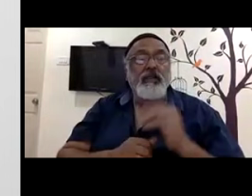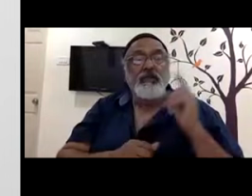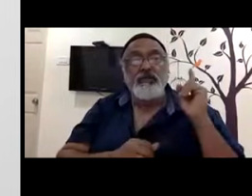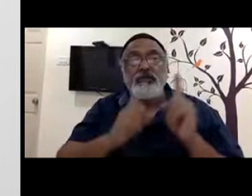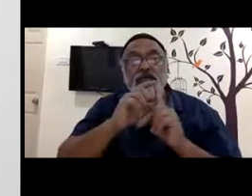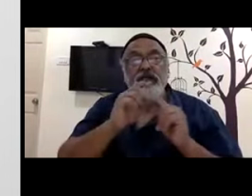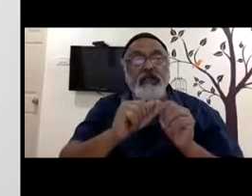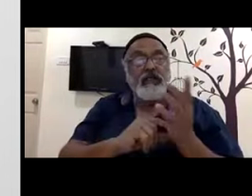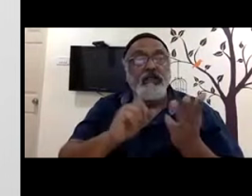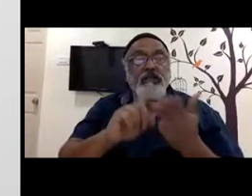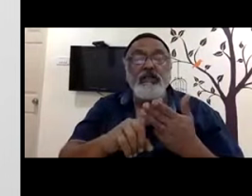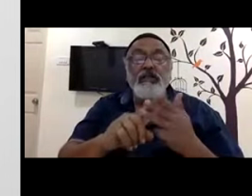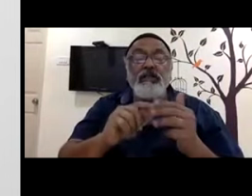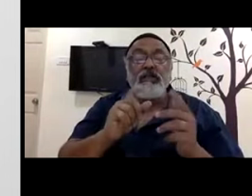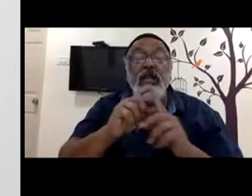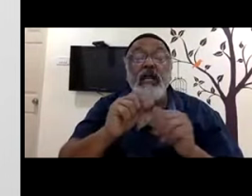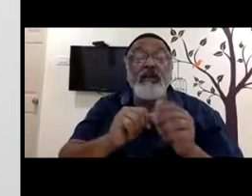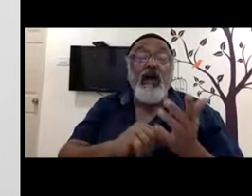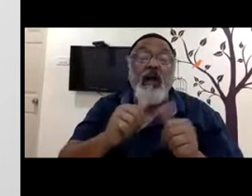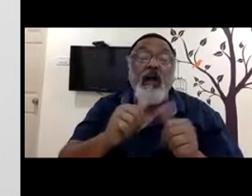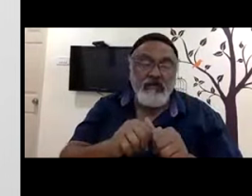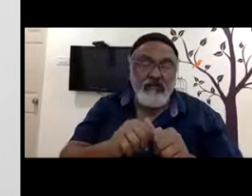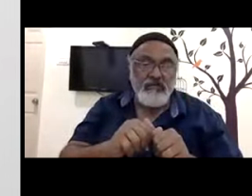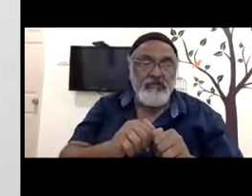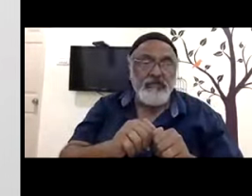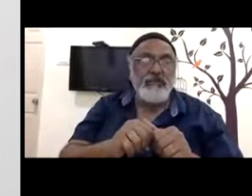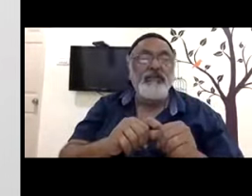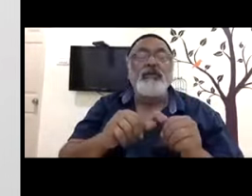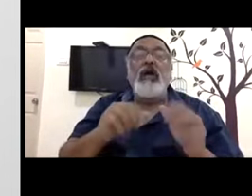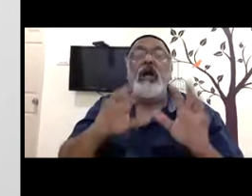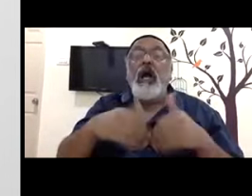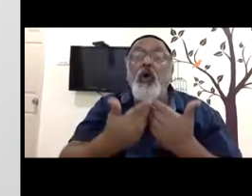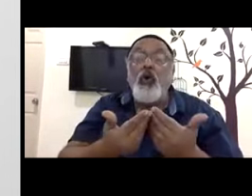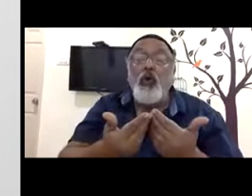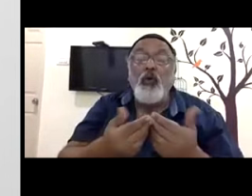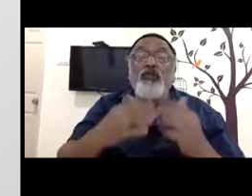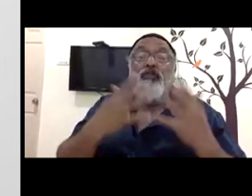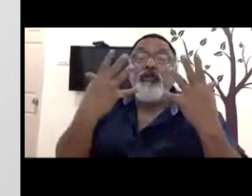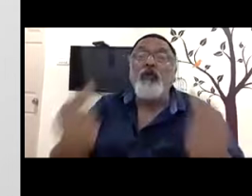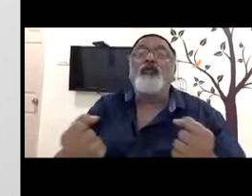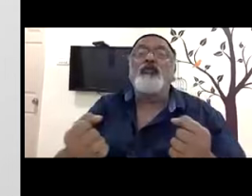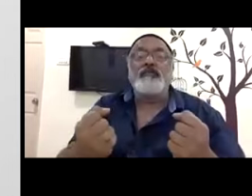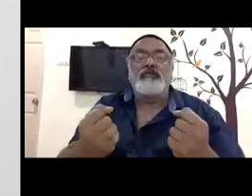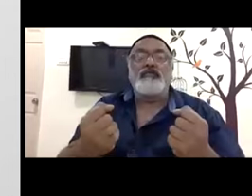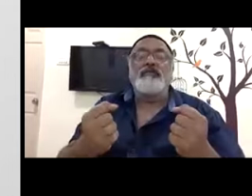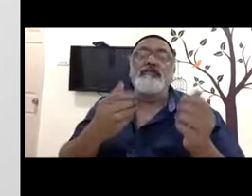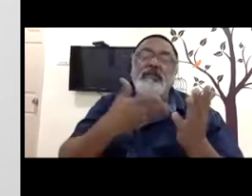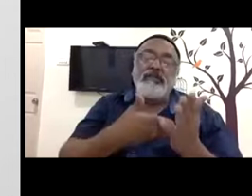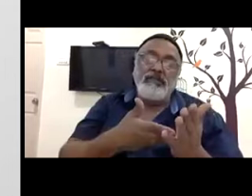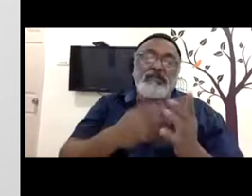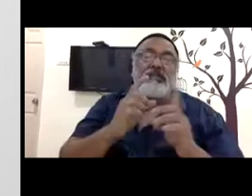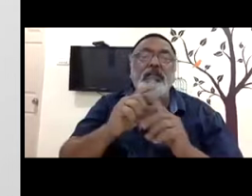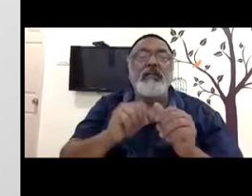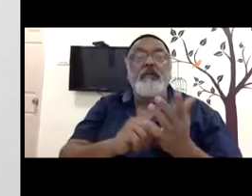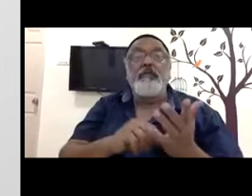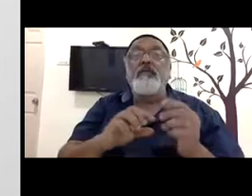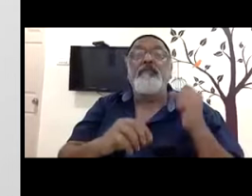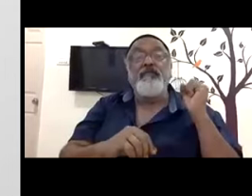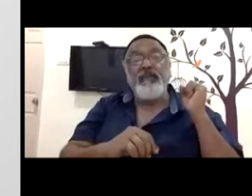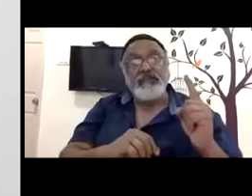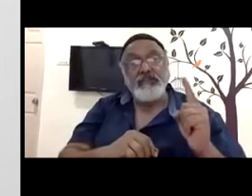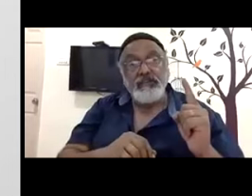So basically, data is the information that you'll use to reach your conclusions or your findings, okay? It might be primary or it might be